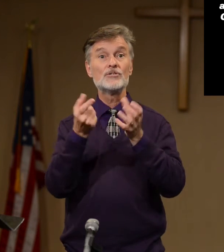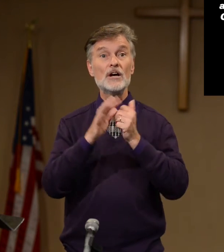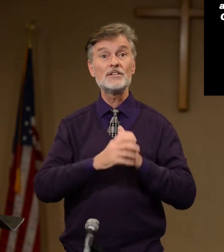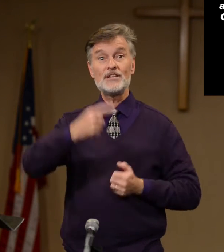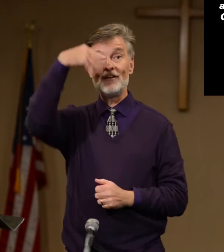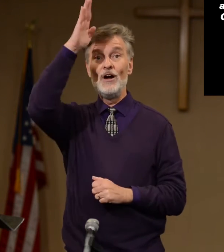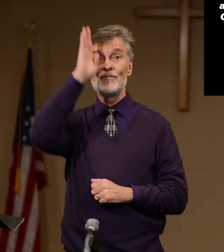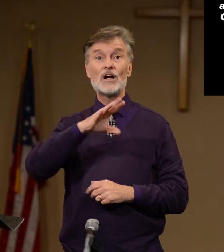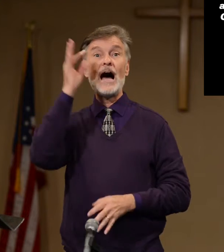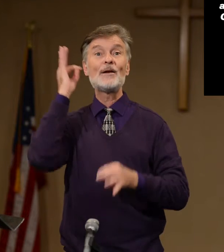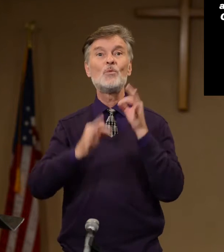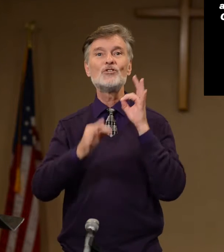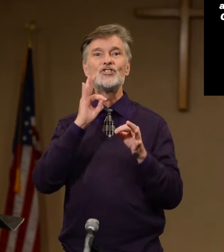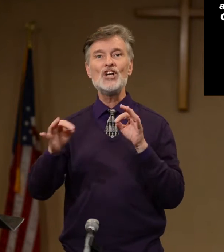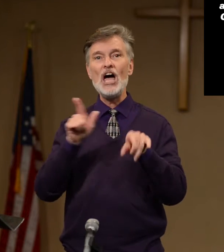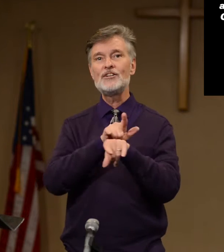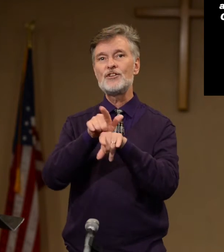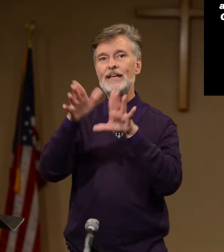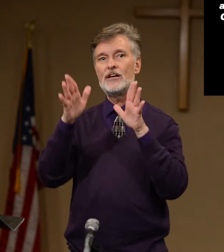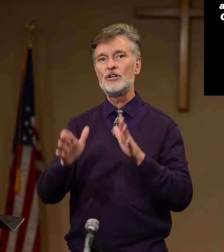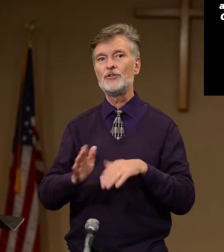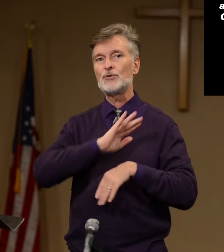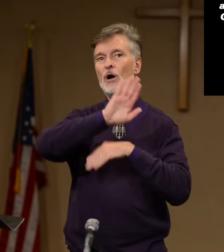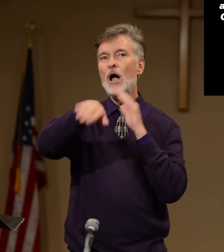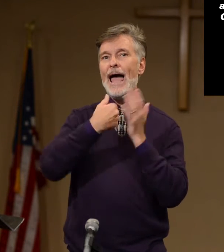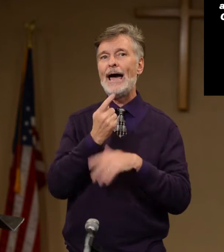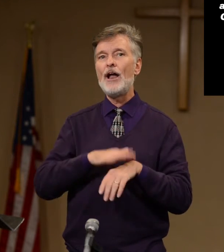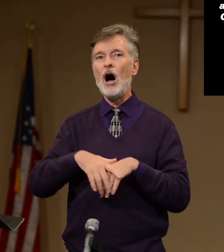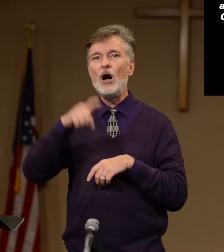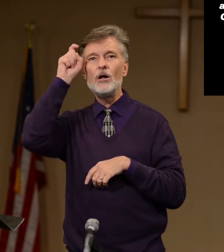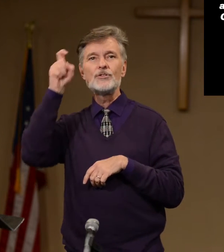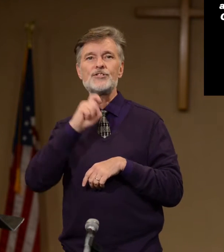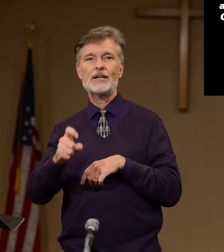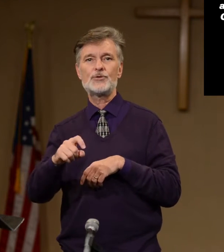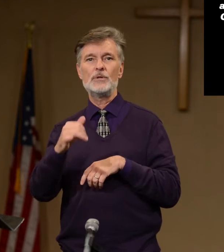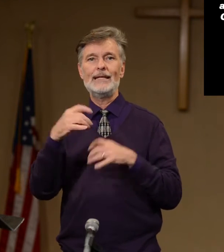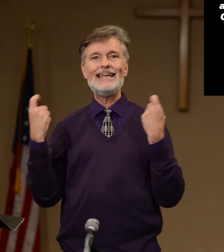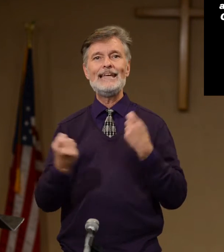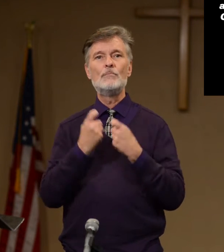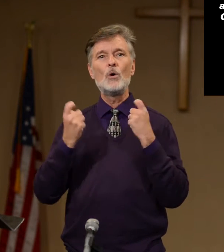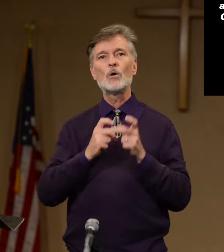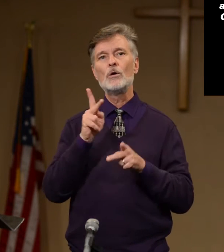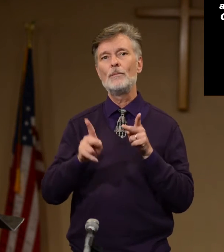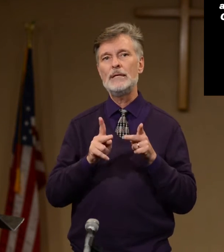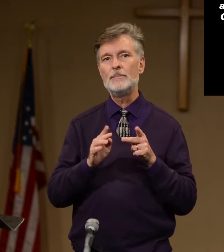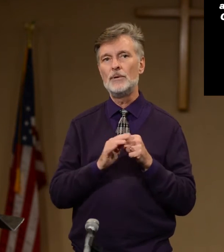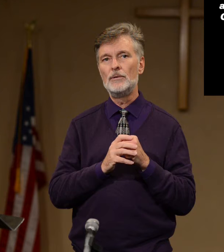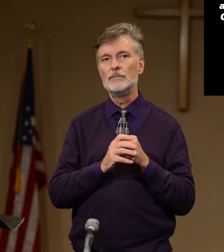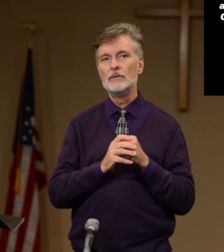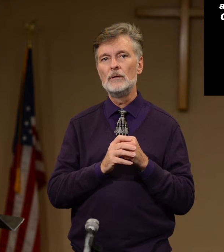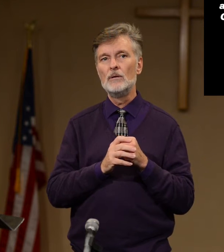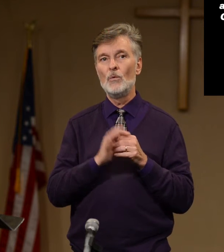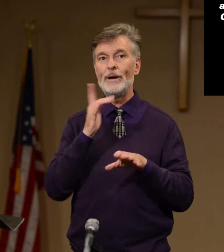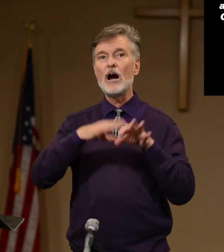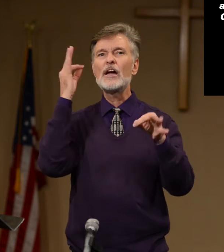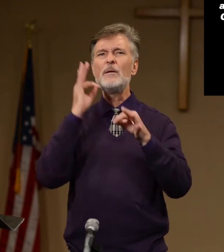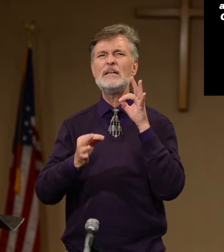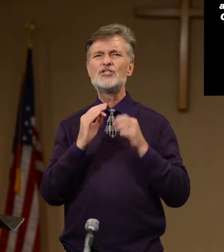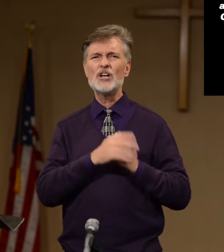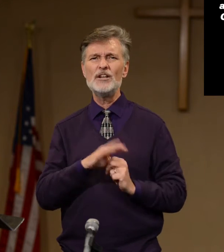on to say, for God will judge the adulterer and all sexually immoral people. We are going to be judged